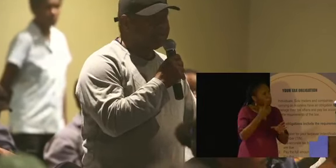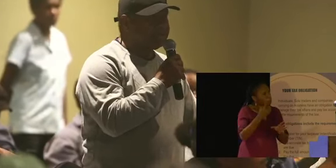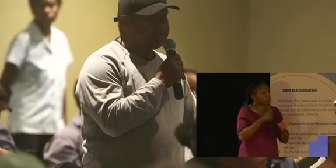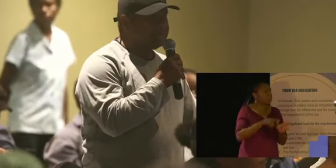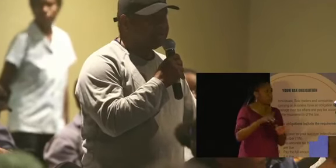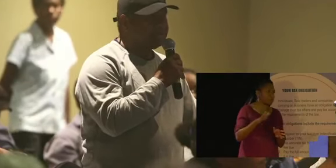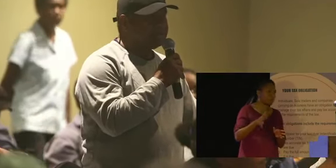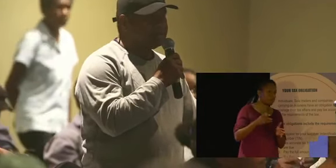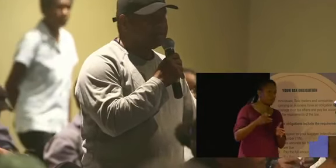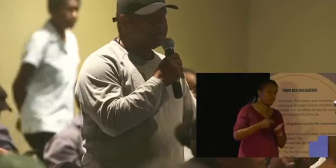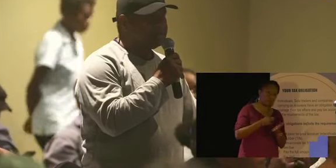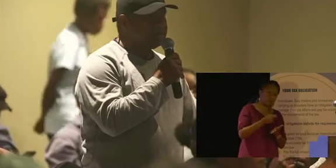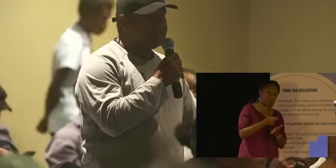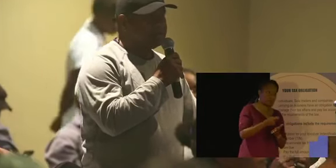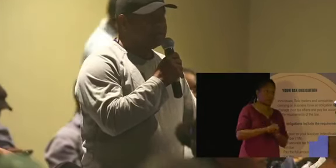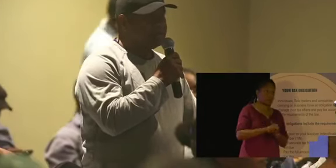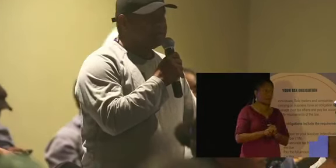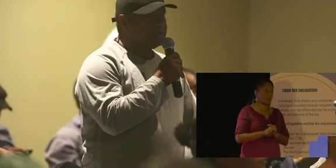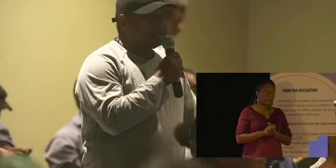payment?